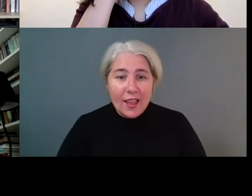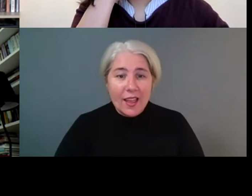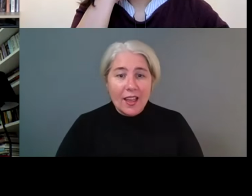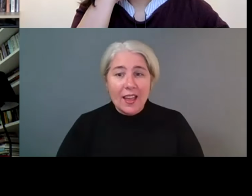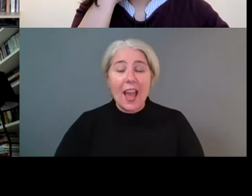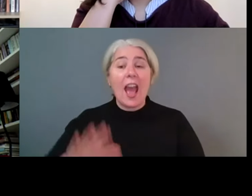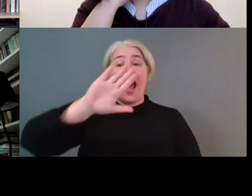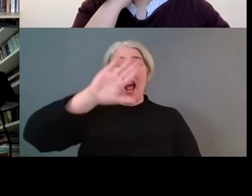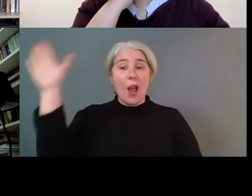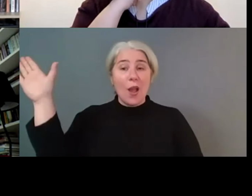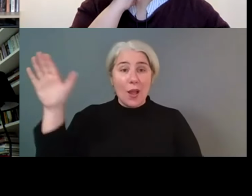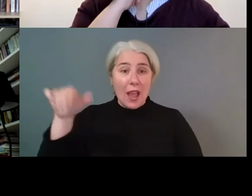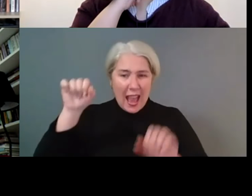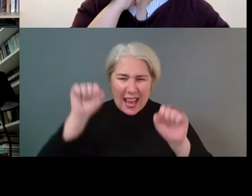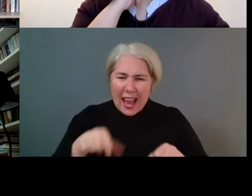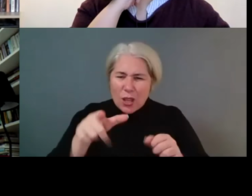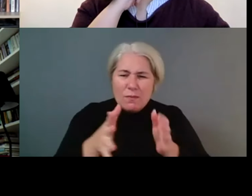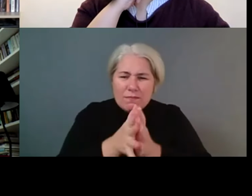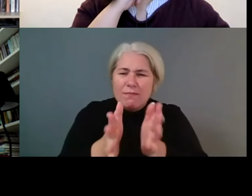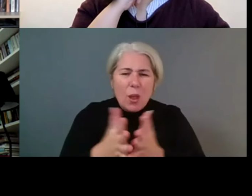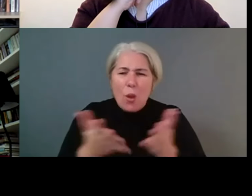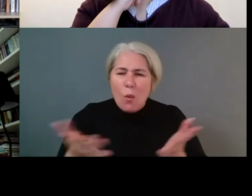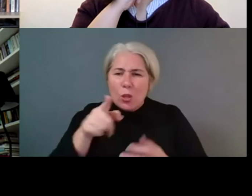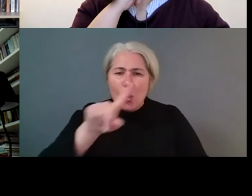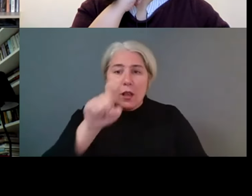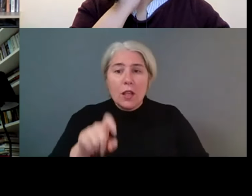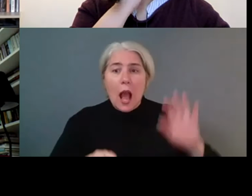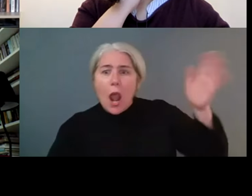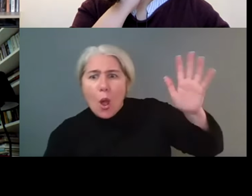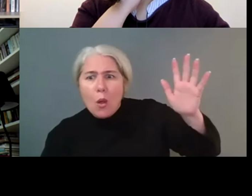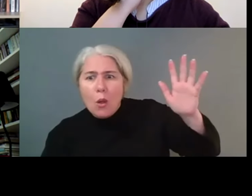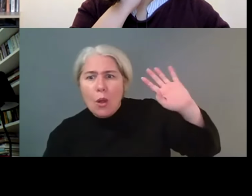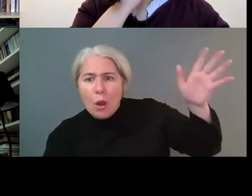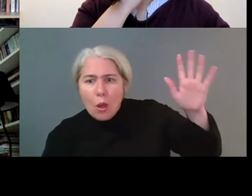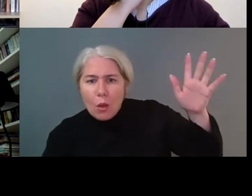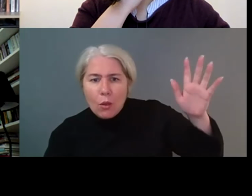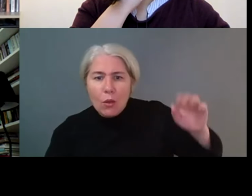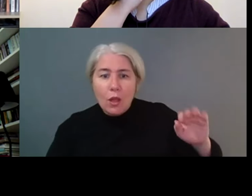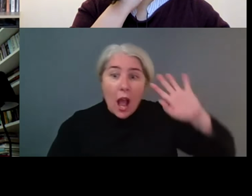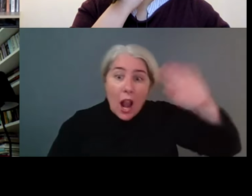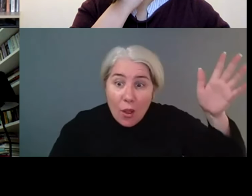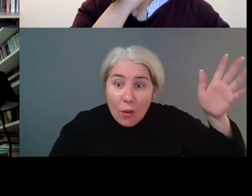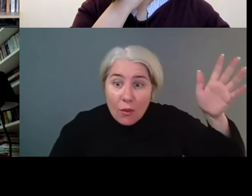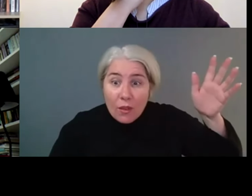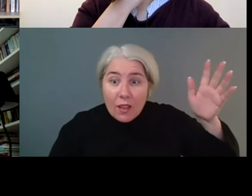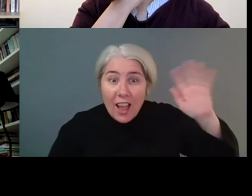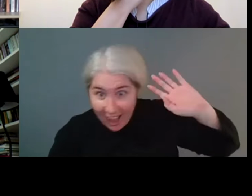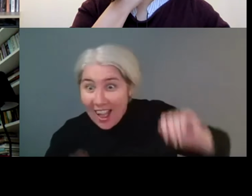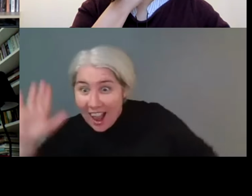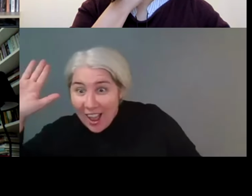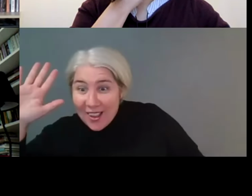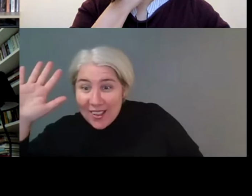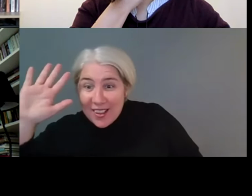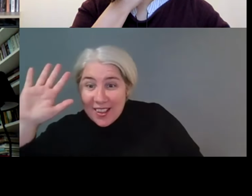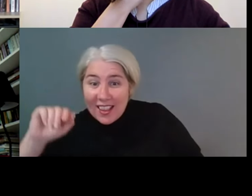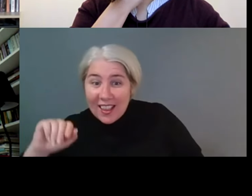Hello. Hello, can you explain more on your questions, Hello. please? Thanks. Hello? Hello. Hello? Can